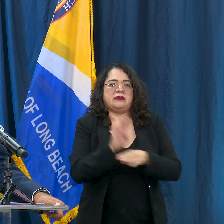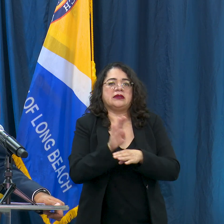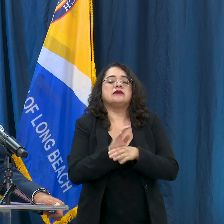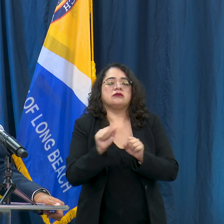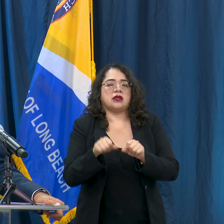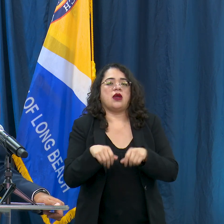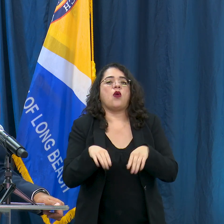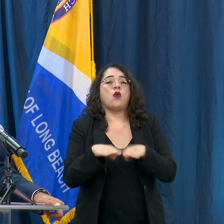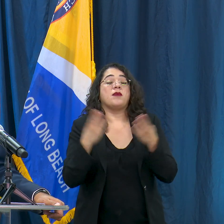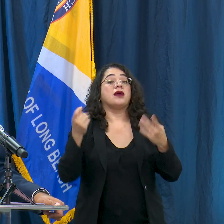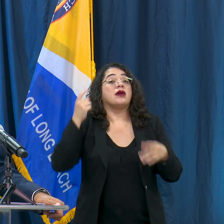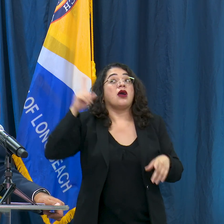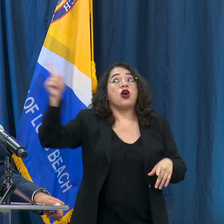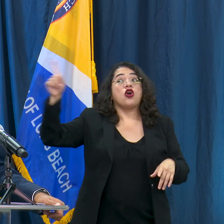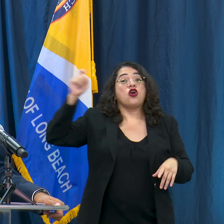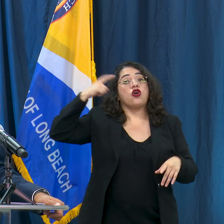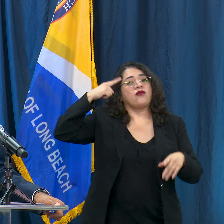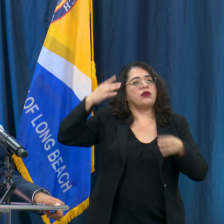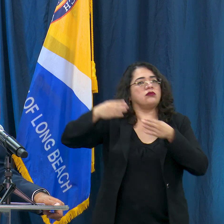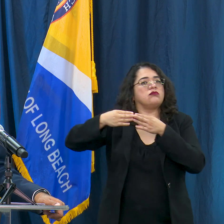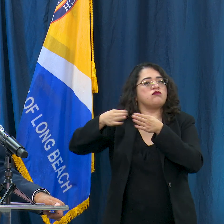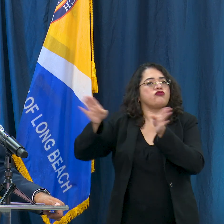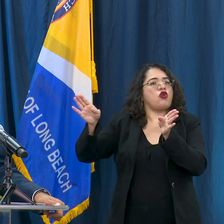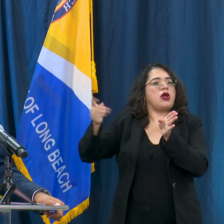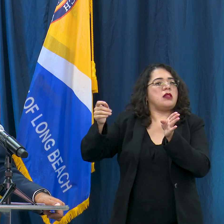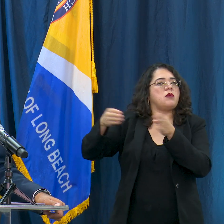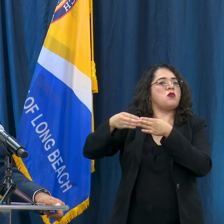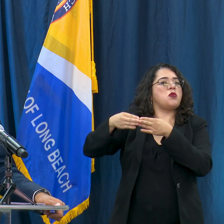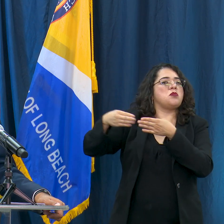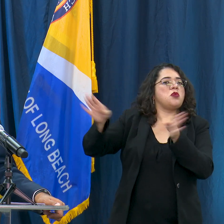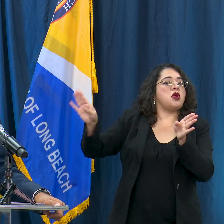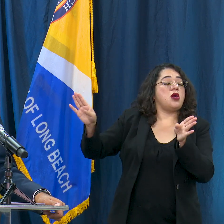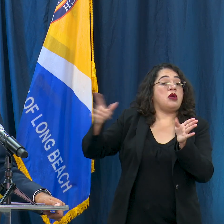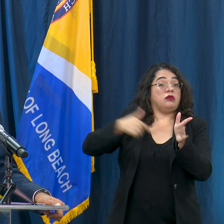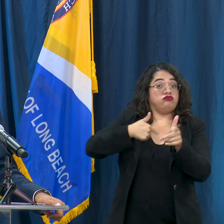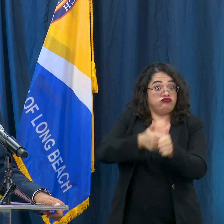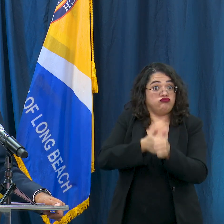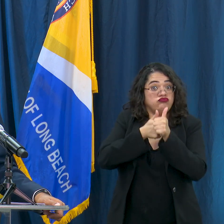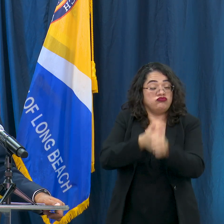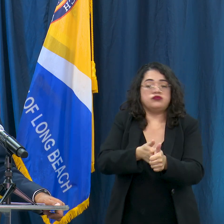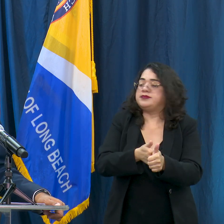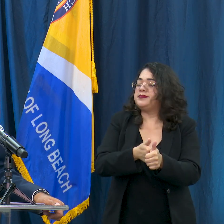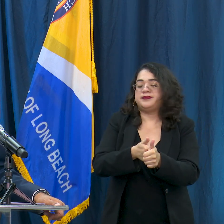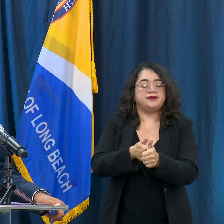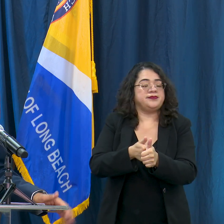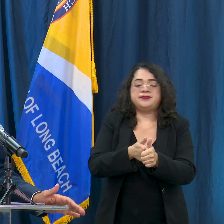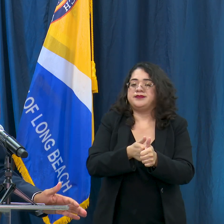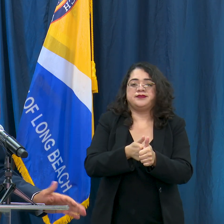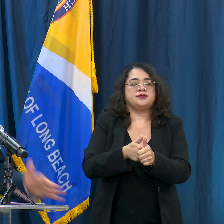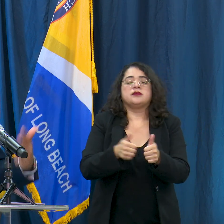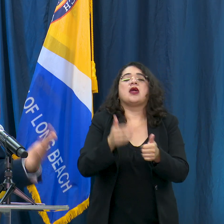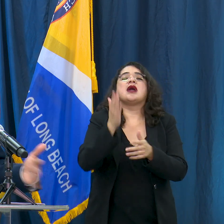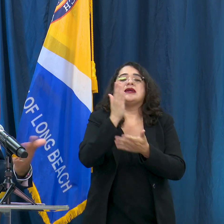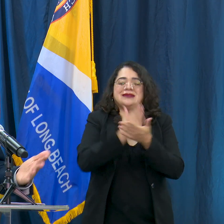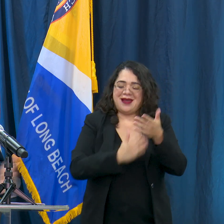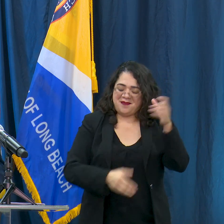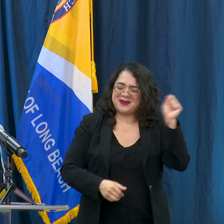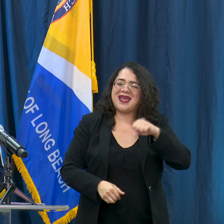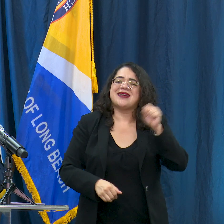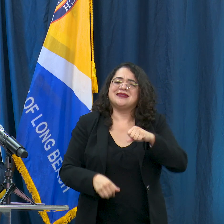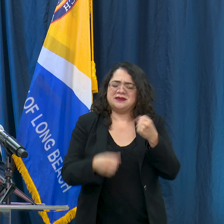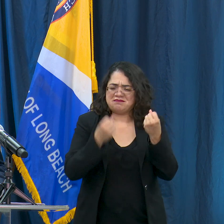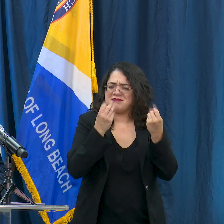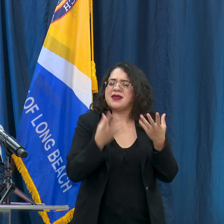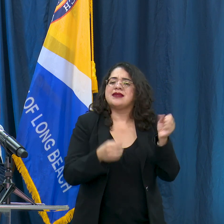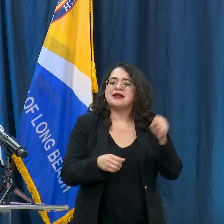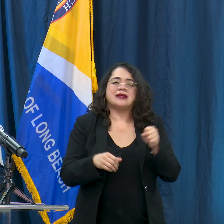is allowed to open will reopen, because our health officials, in talking with the county and the state,